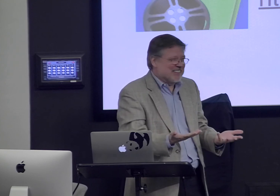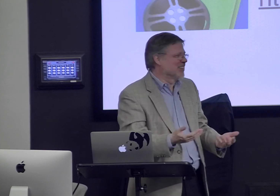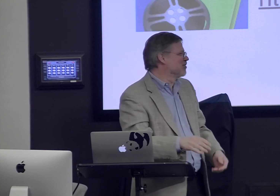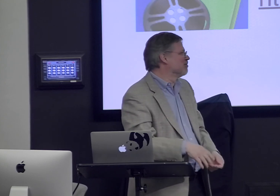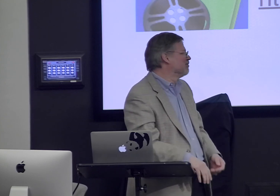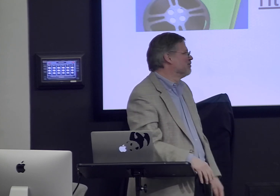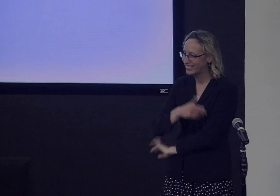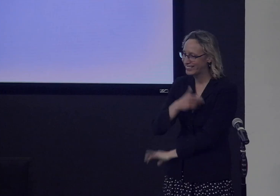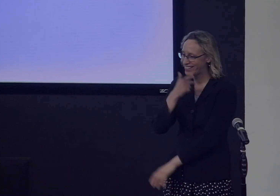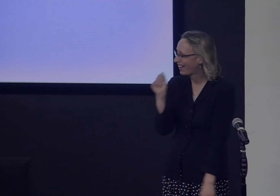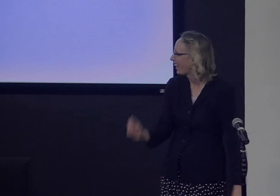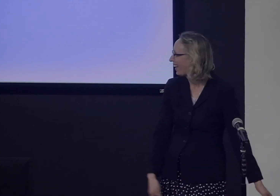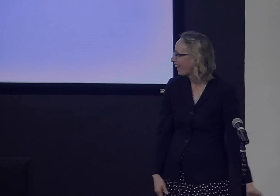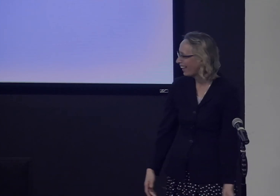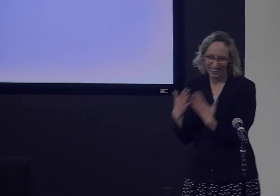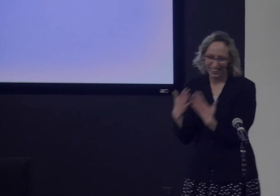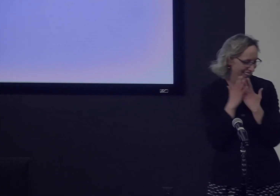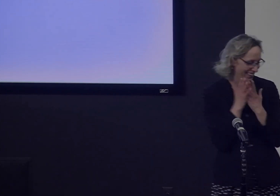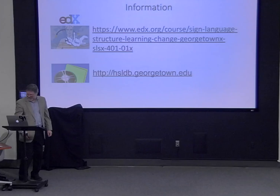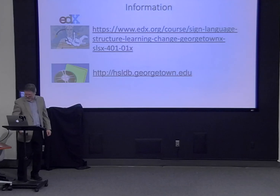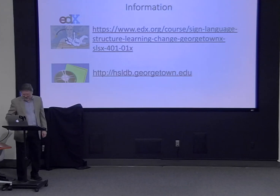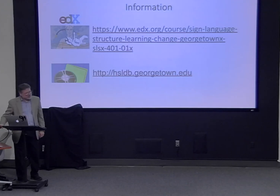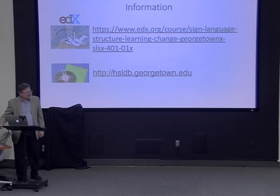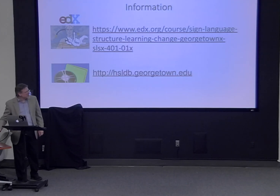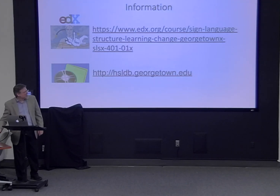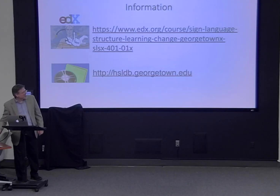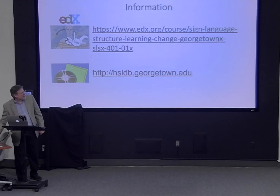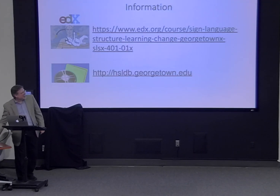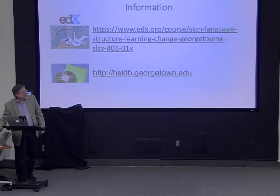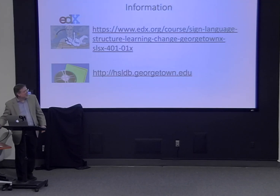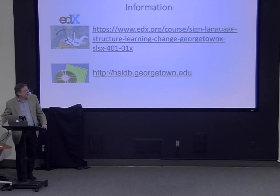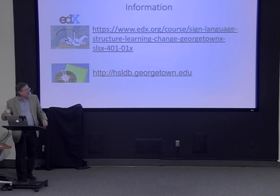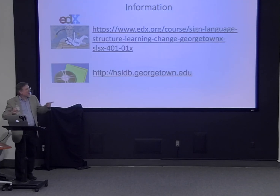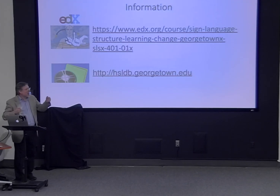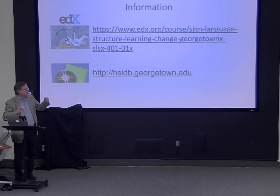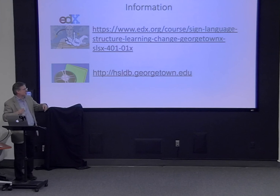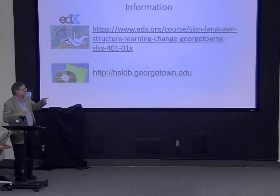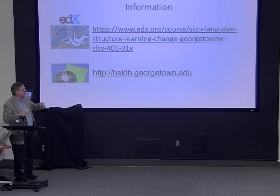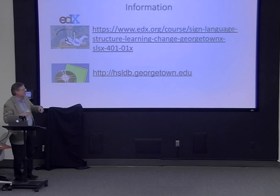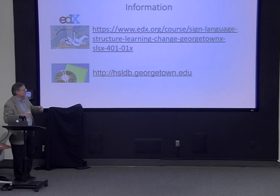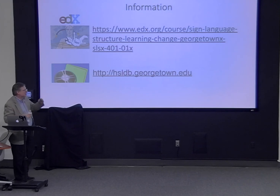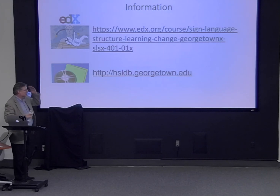of dictionaries, while well-intentioned, can often have unintended negative consequences.